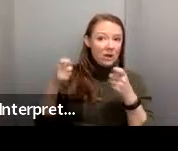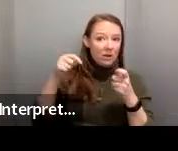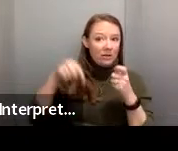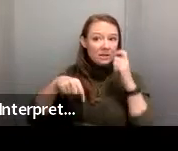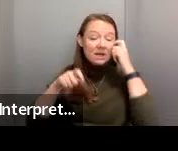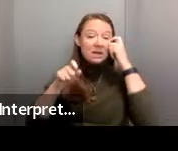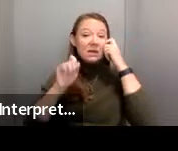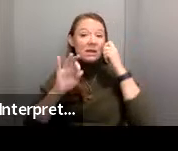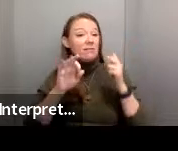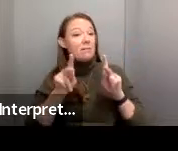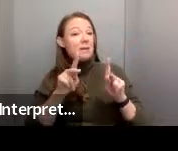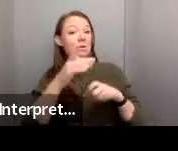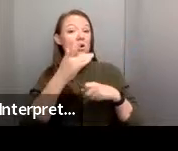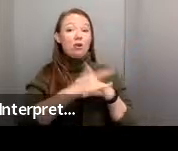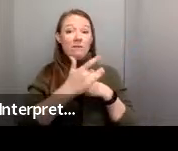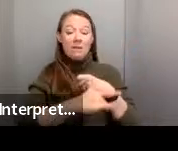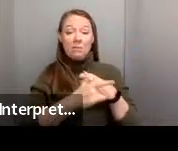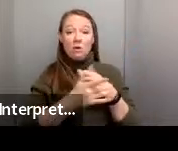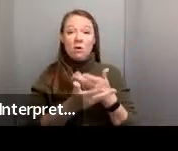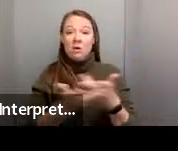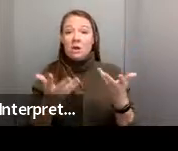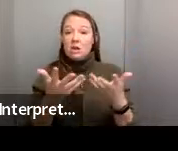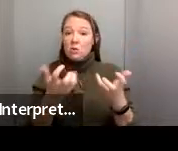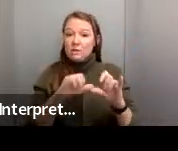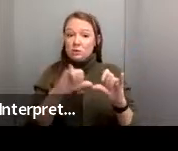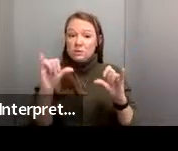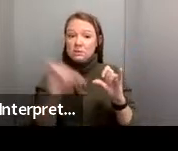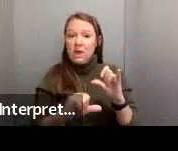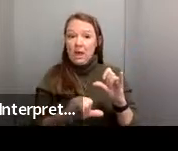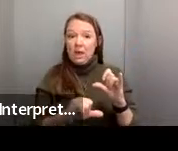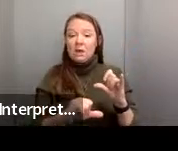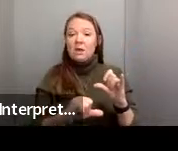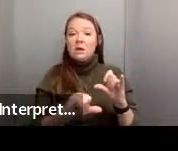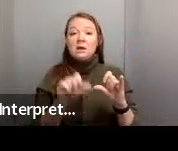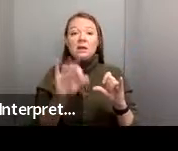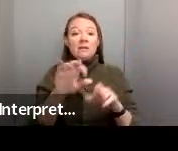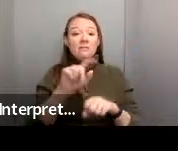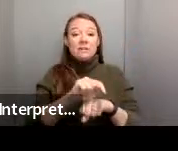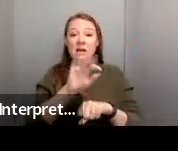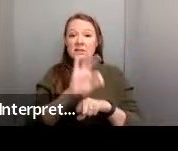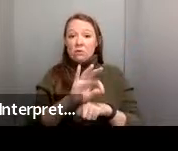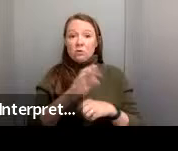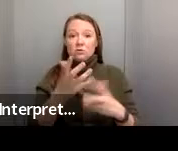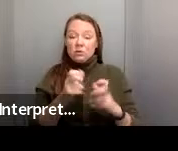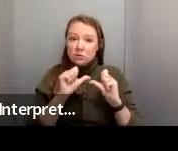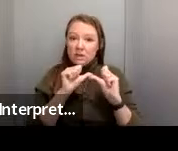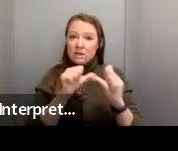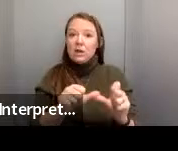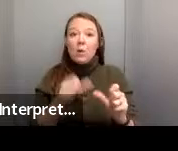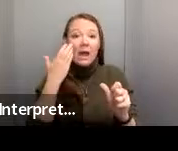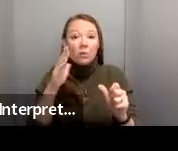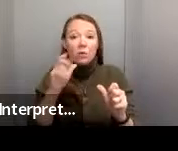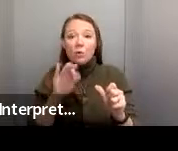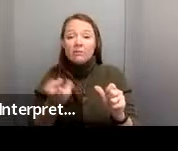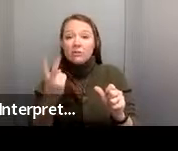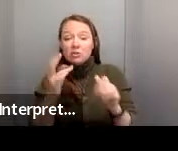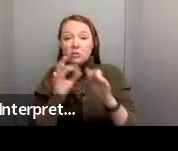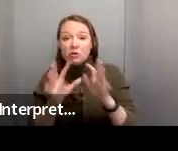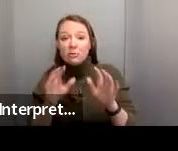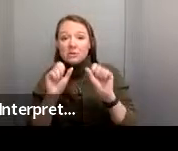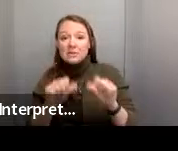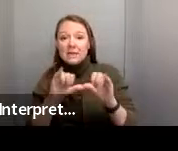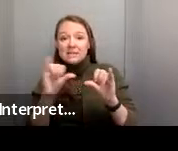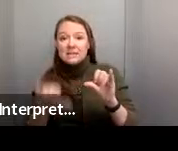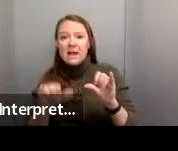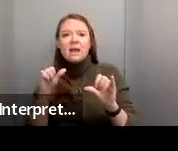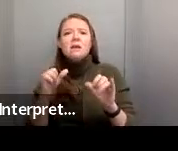are available and you guys want to stick around, and if the task force wants to continue, you know, I don't know if the interpreters can stay, they're only scheduled for a